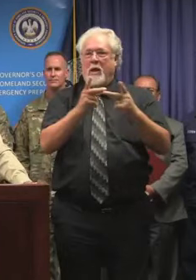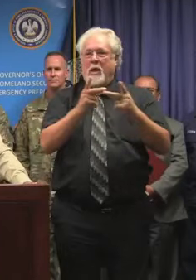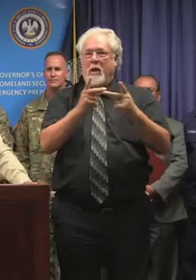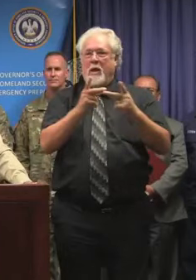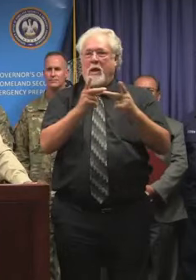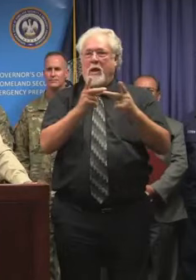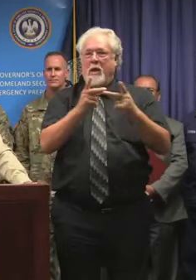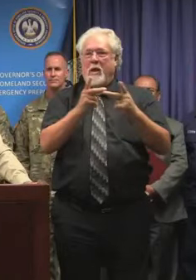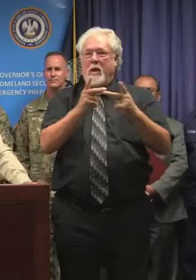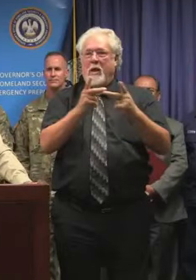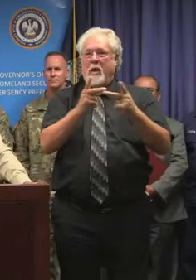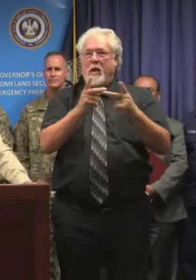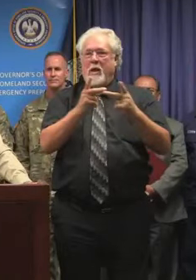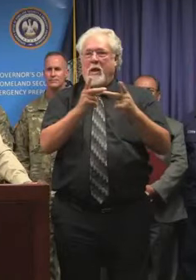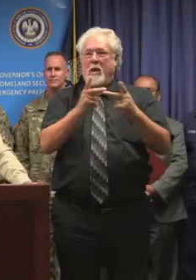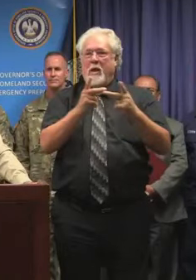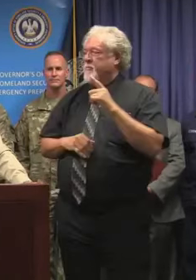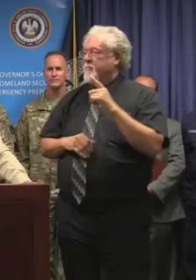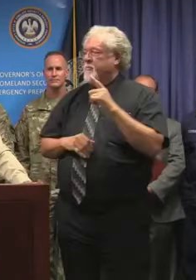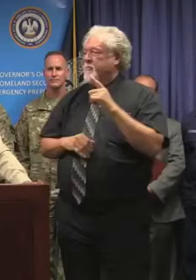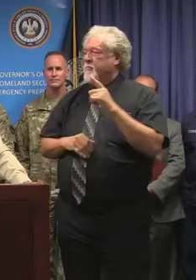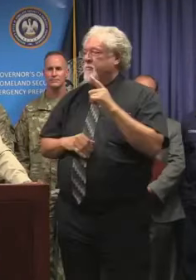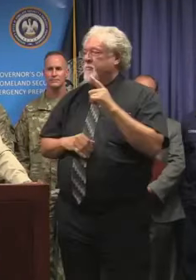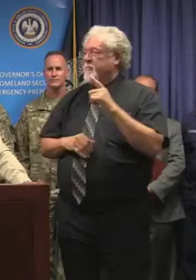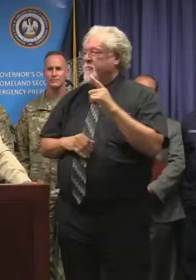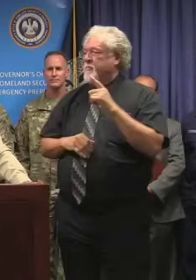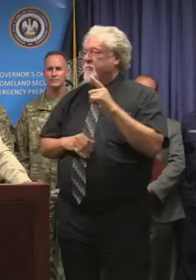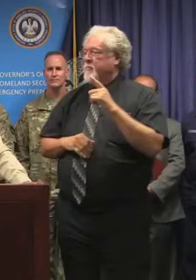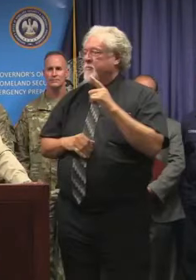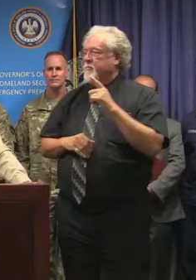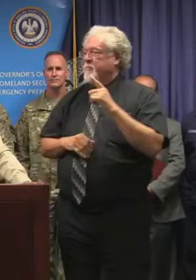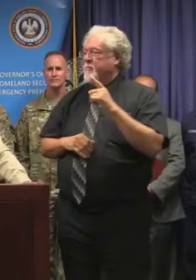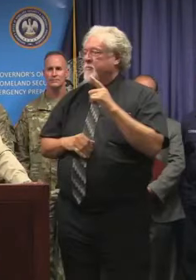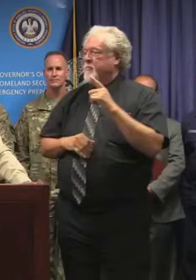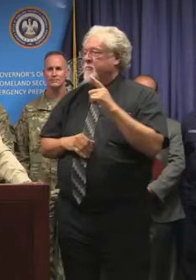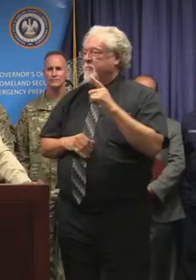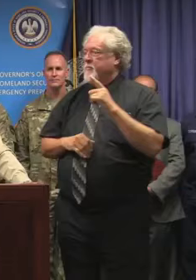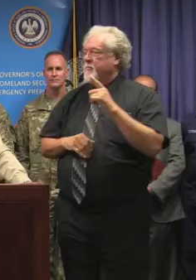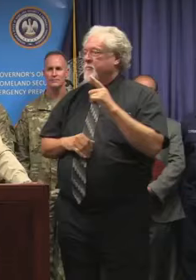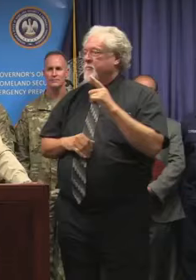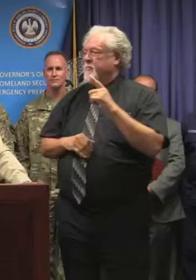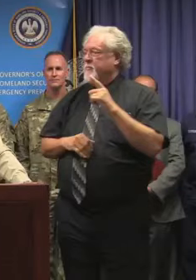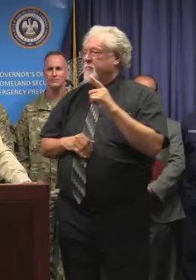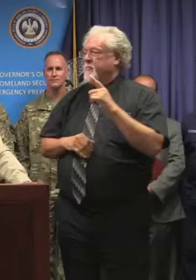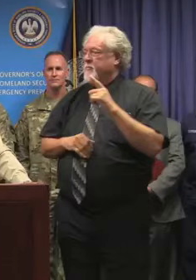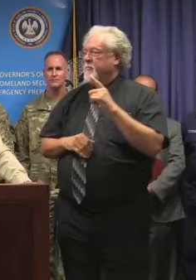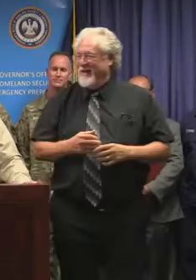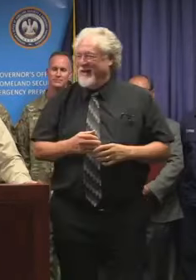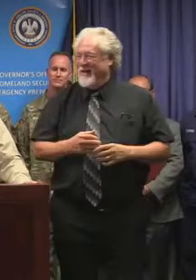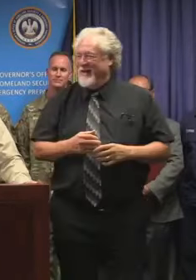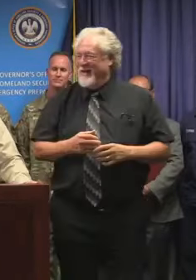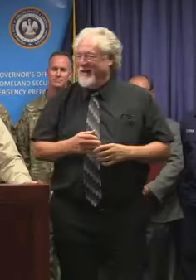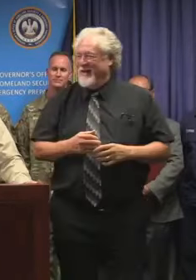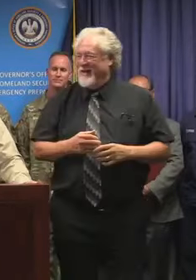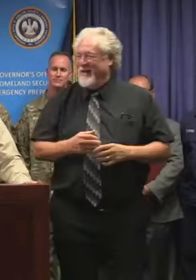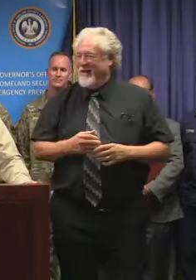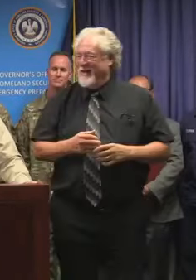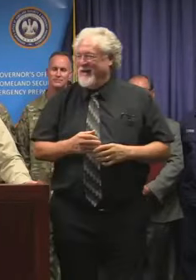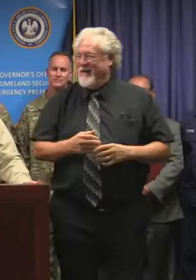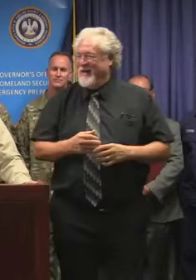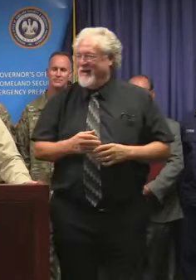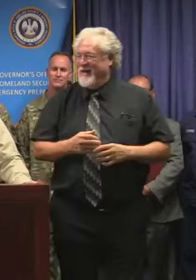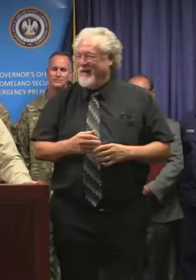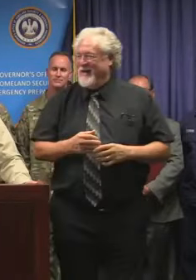Louisiana to settle. Governor, Sue. how are you today? Good, thank you. You said they